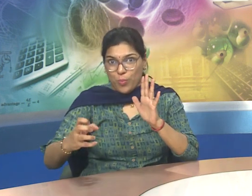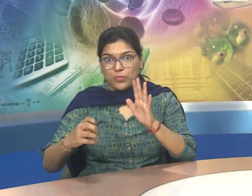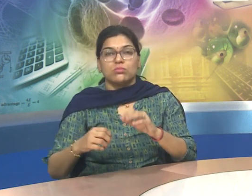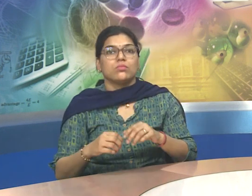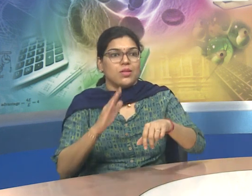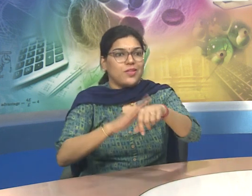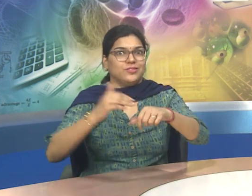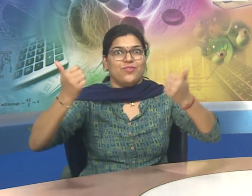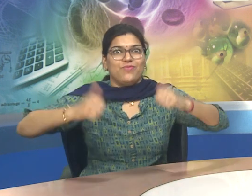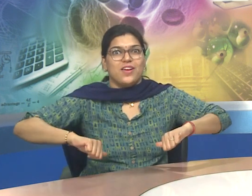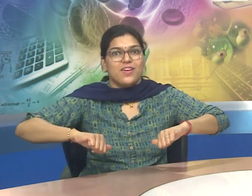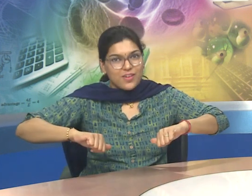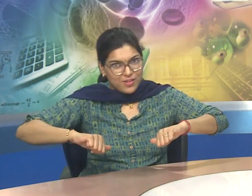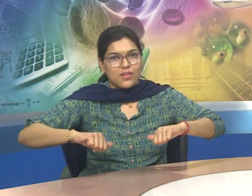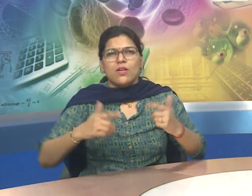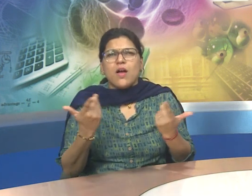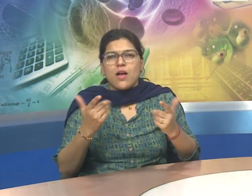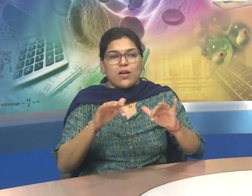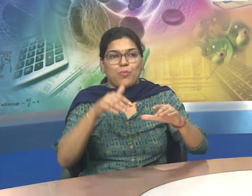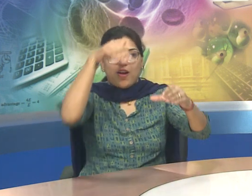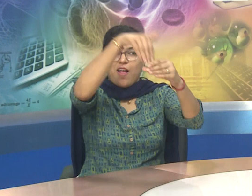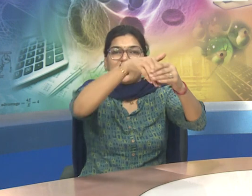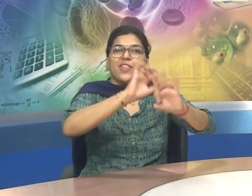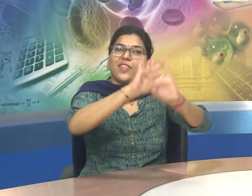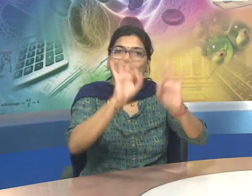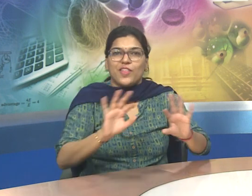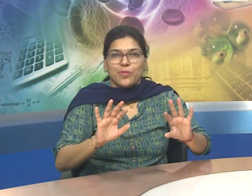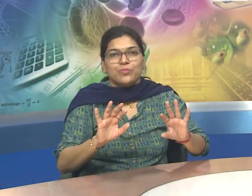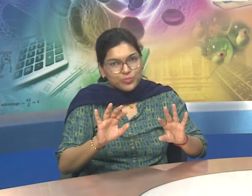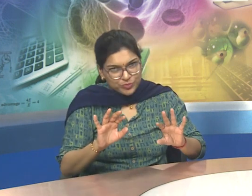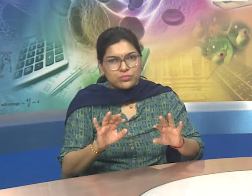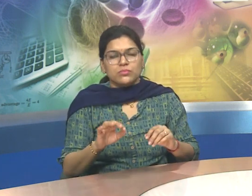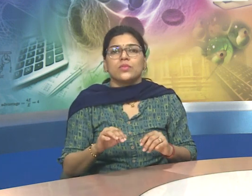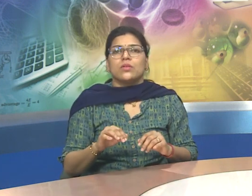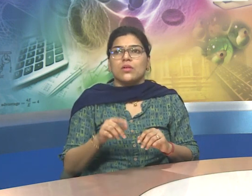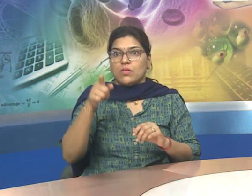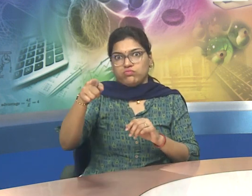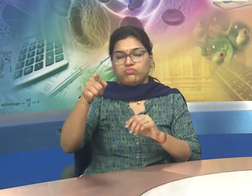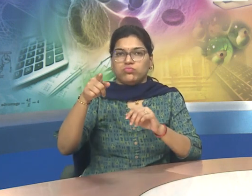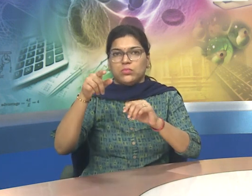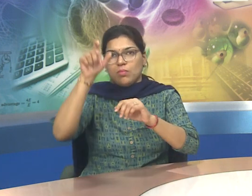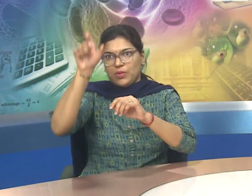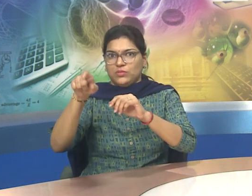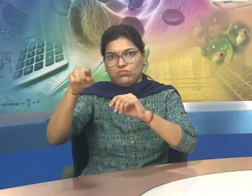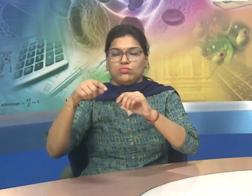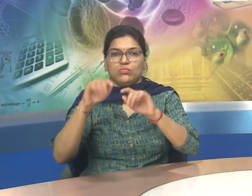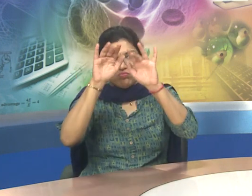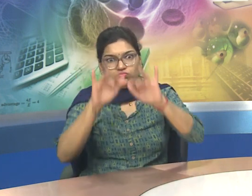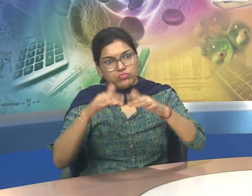soft copies are those materials or those things which we cannot touch. In our